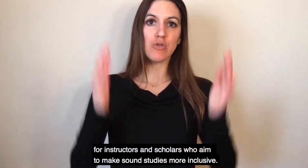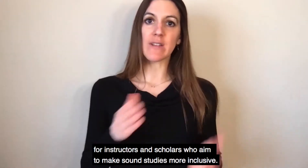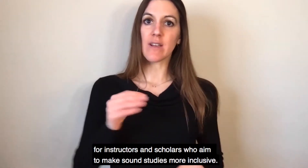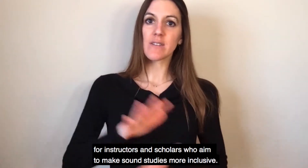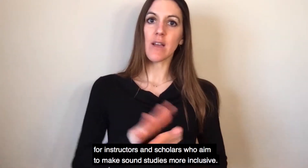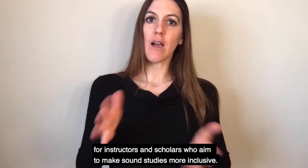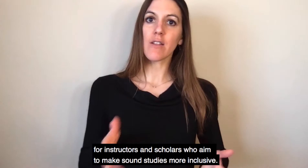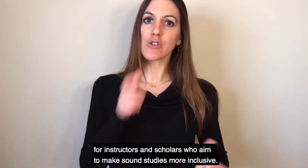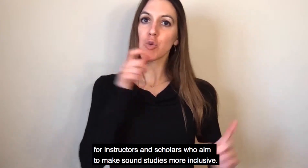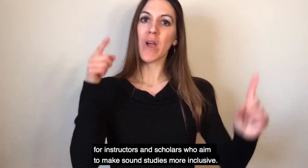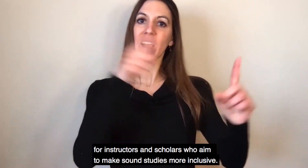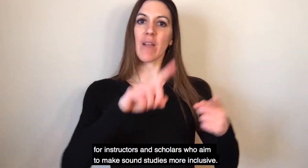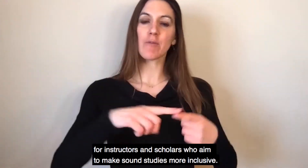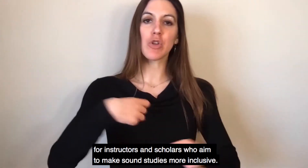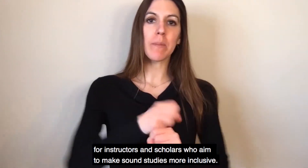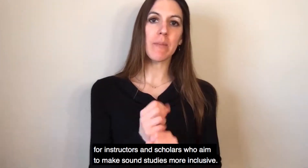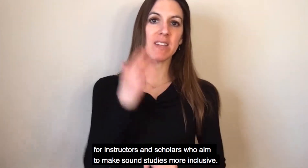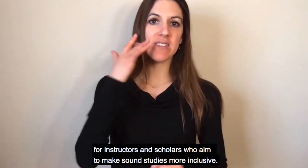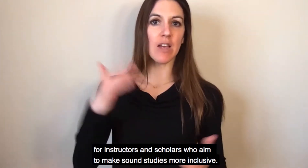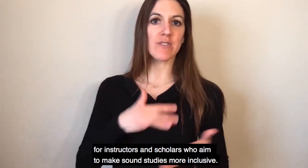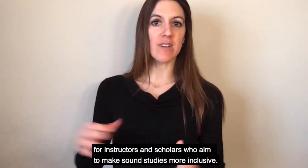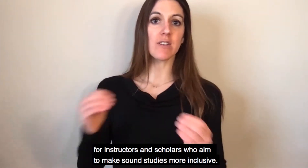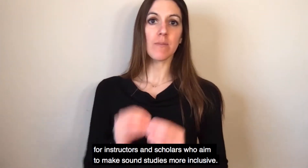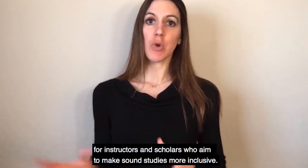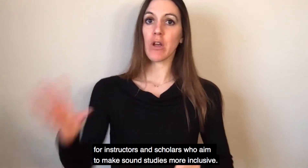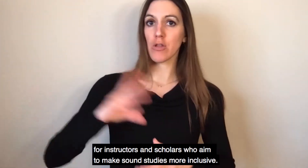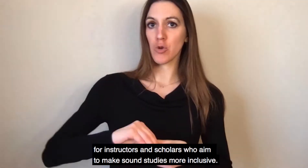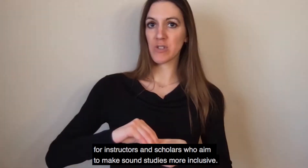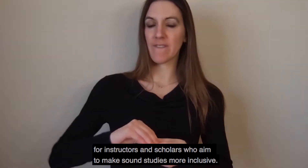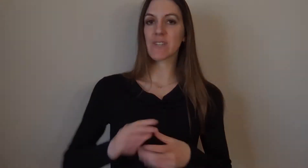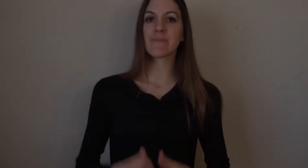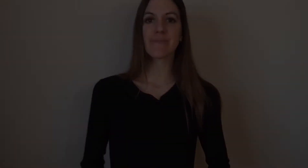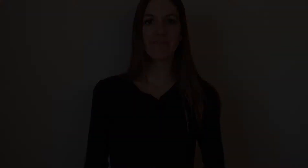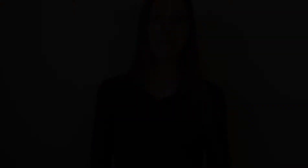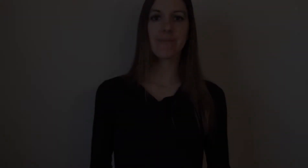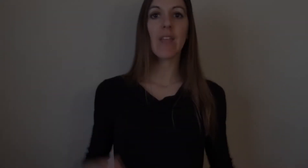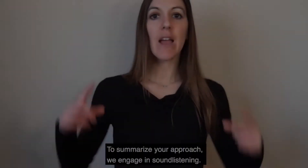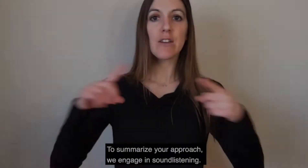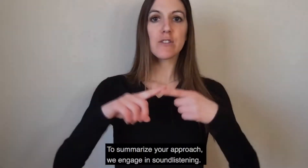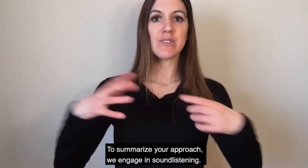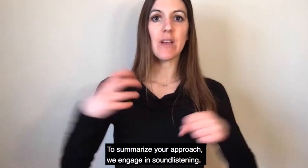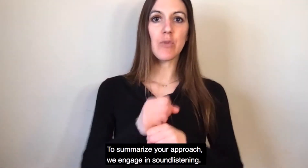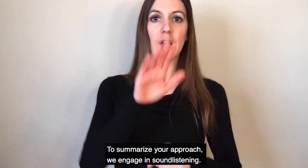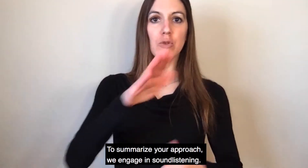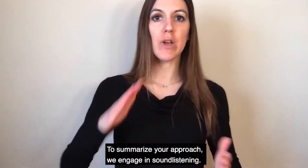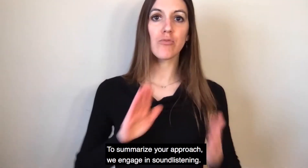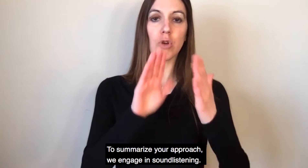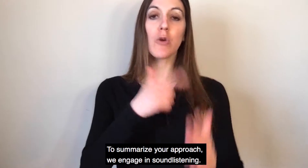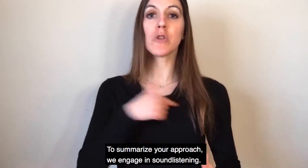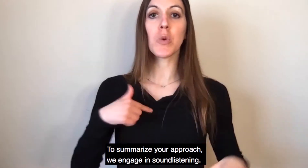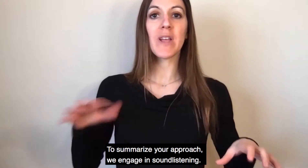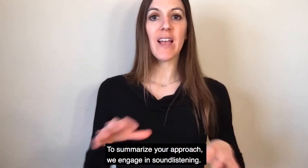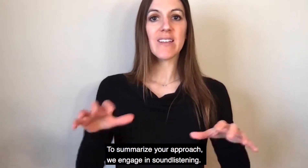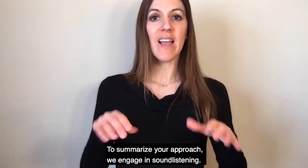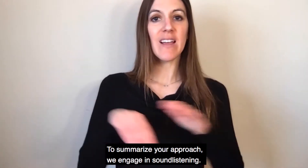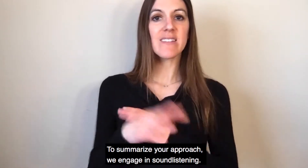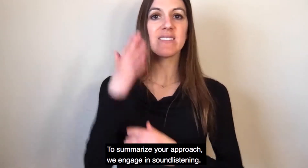and scholars who aim to make sound studies more inclusive. To summarize your approach, we engage in